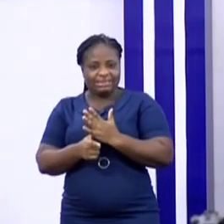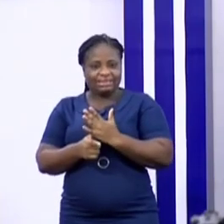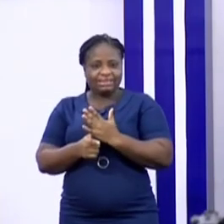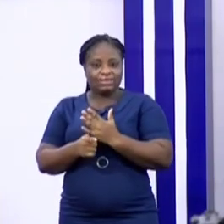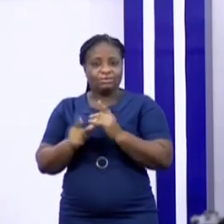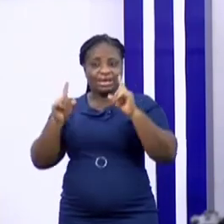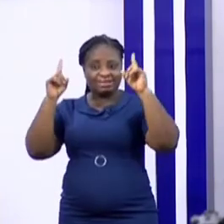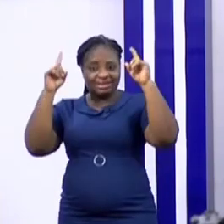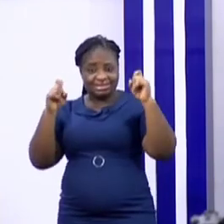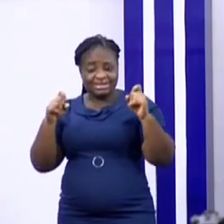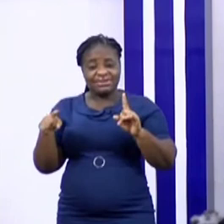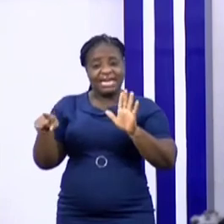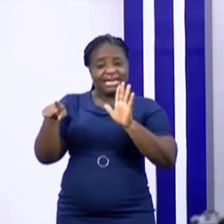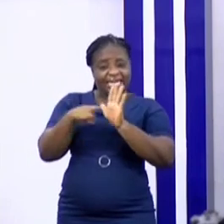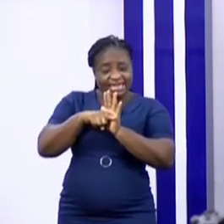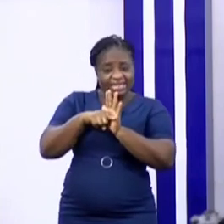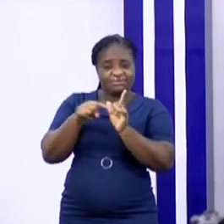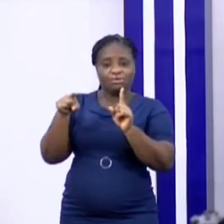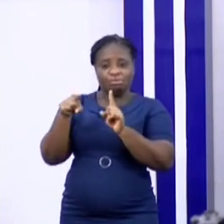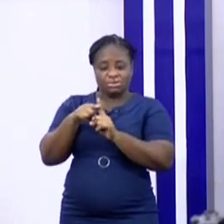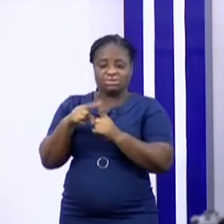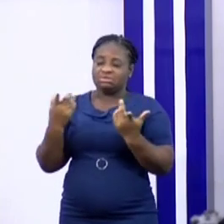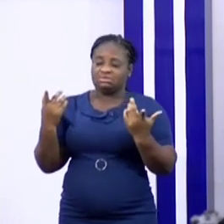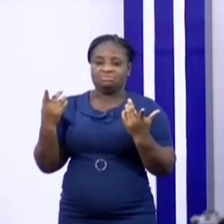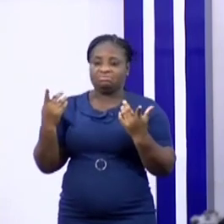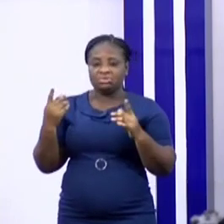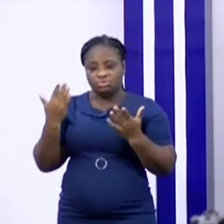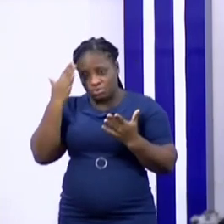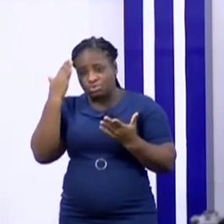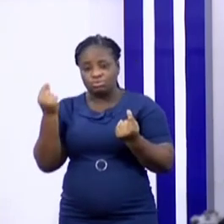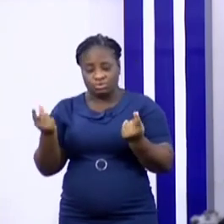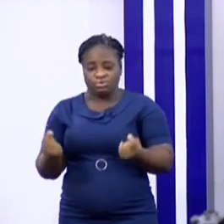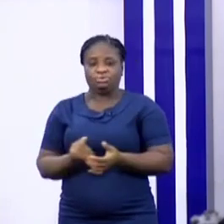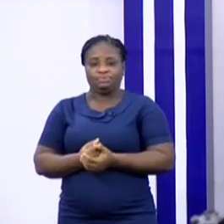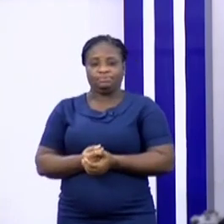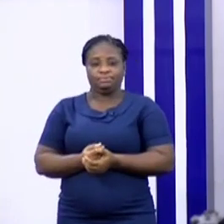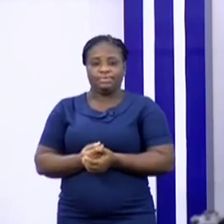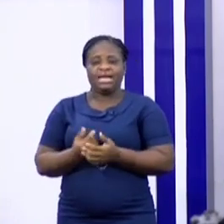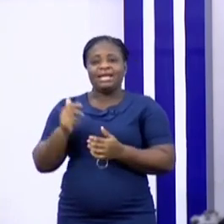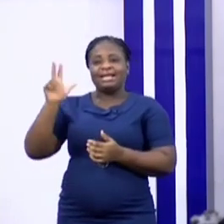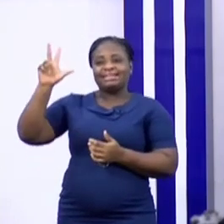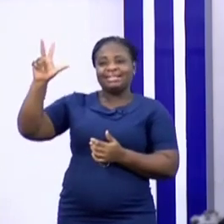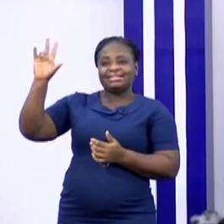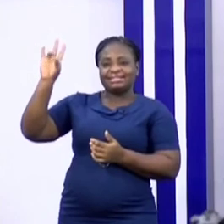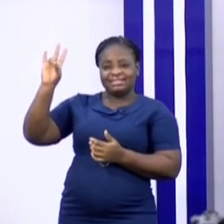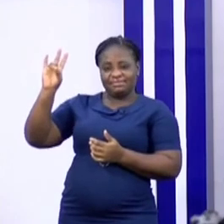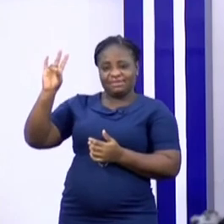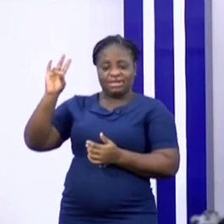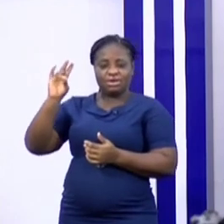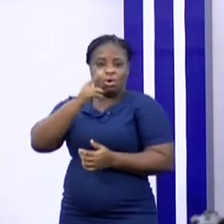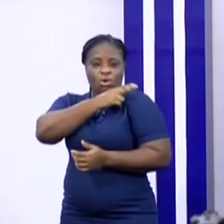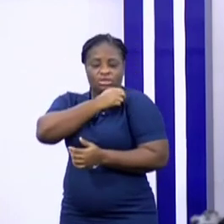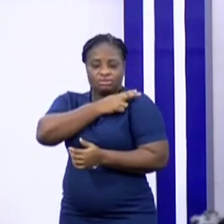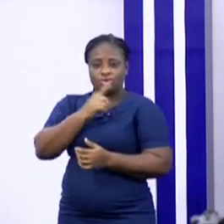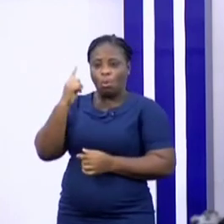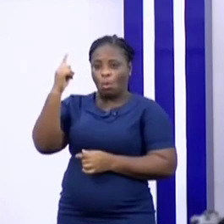are retested, and if you are negative, then you are discharged. At the 37 Military Hospital,